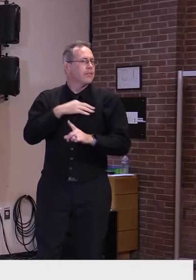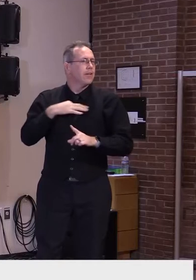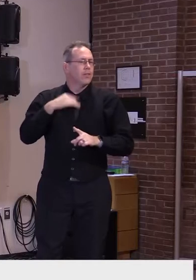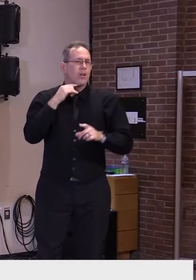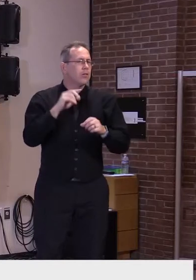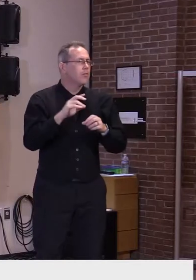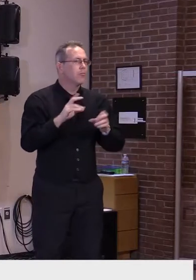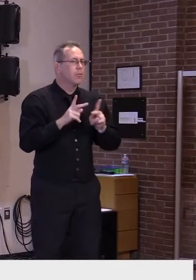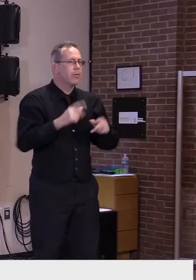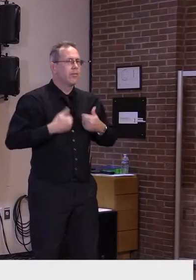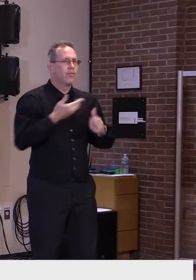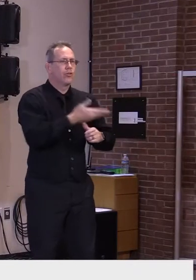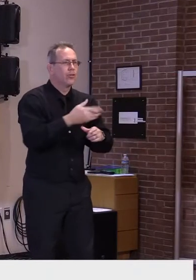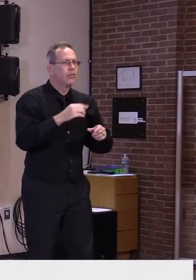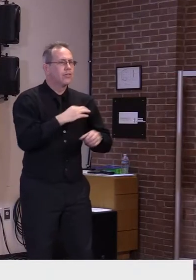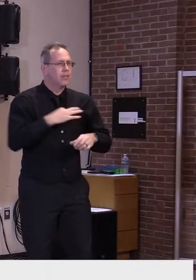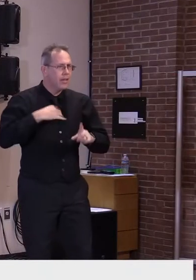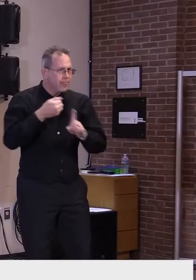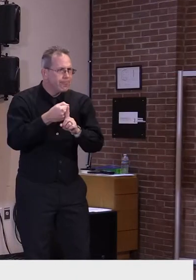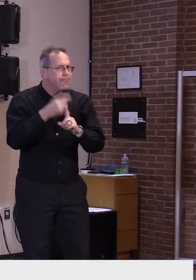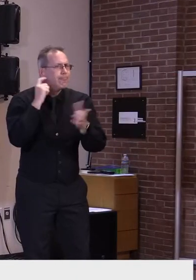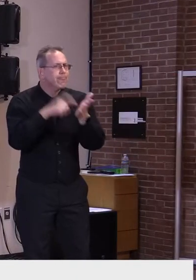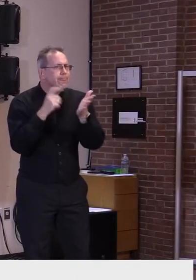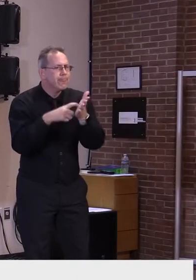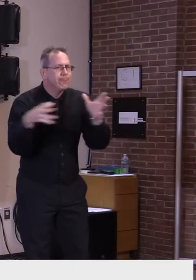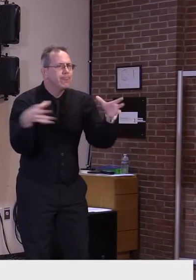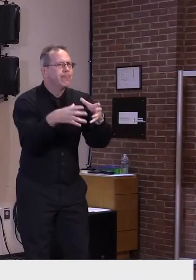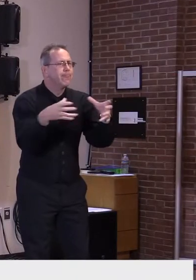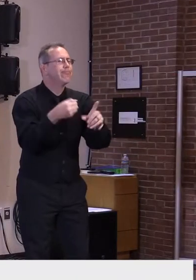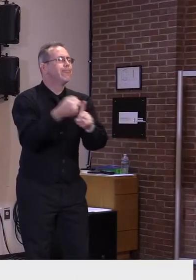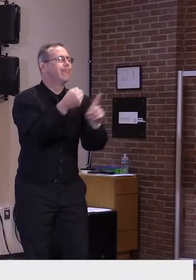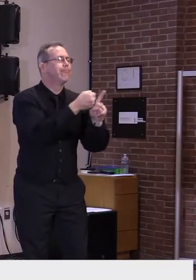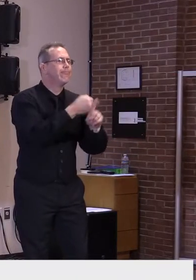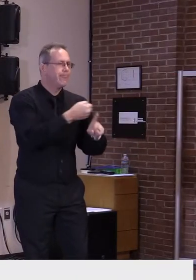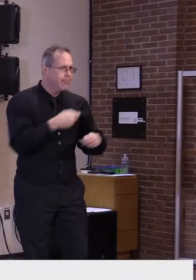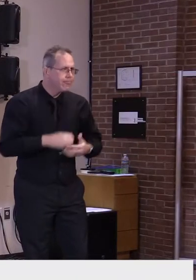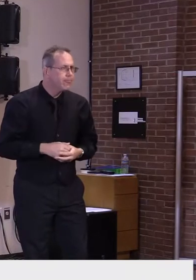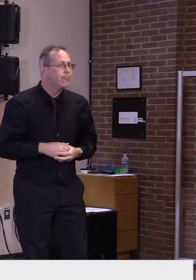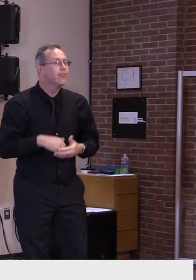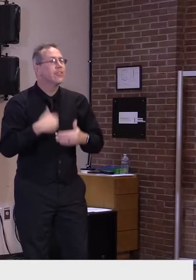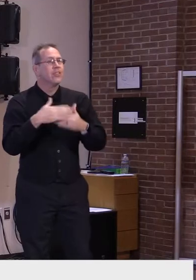and staff at those facilities. So when we go to the next page, you'll see that the